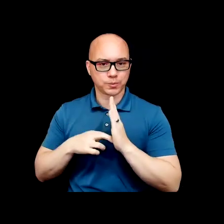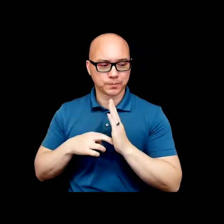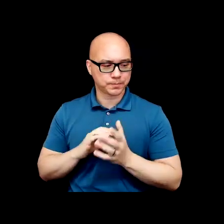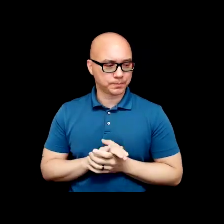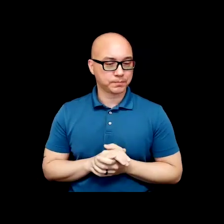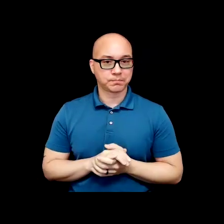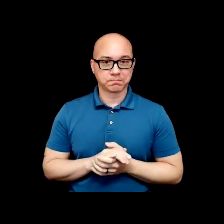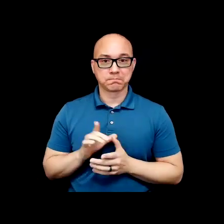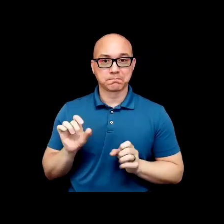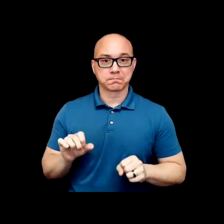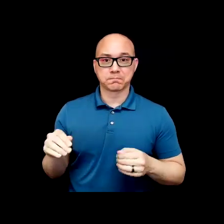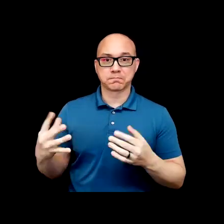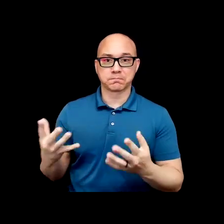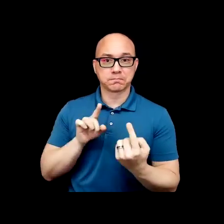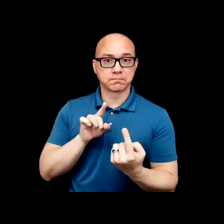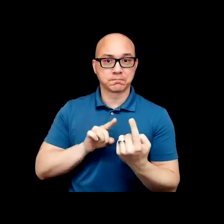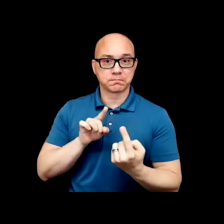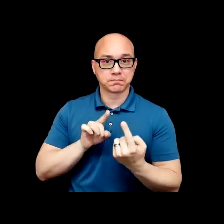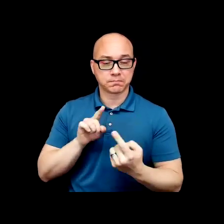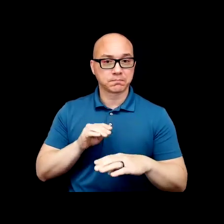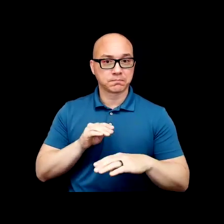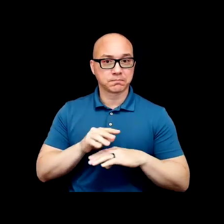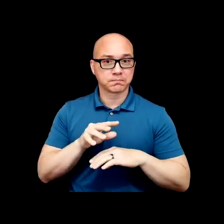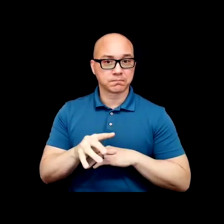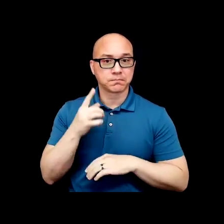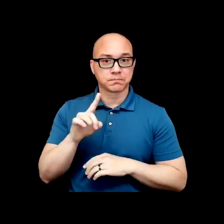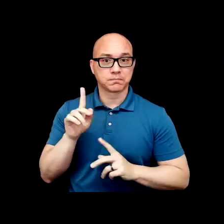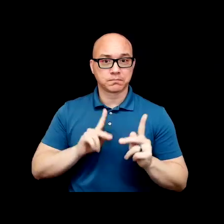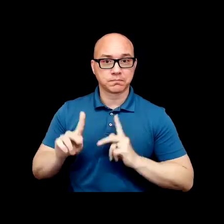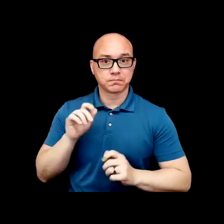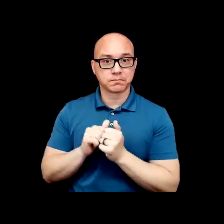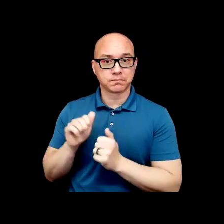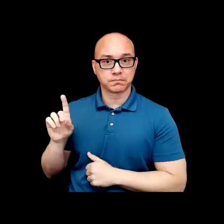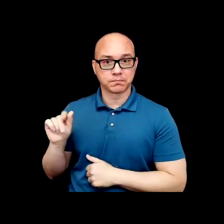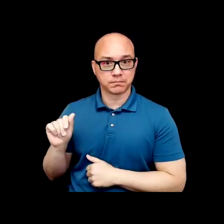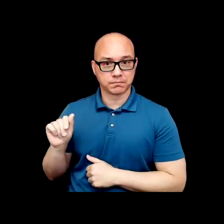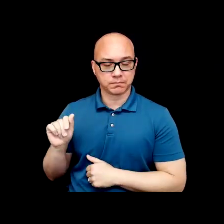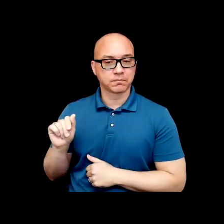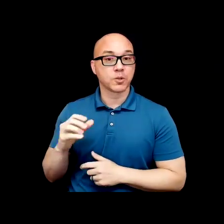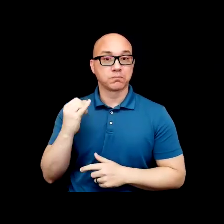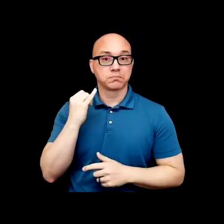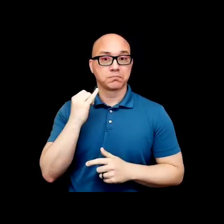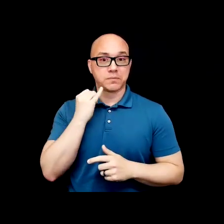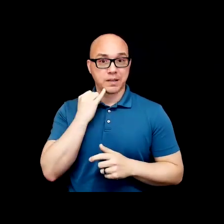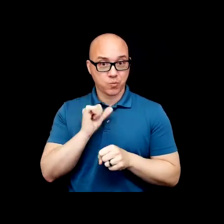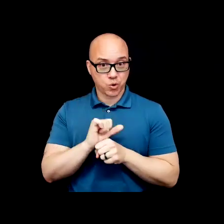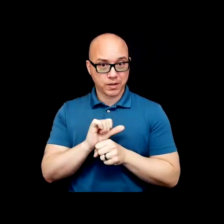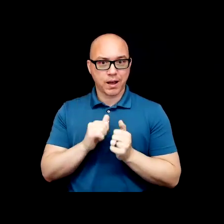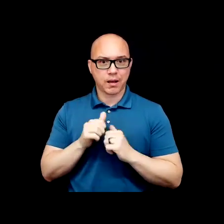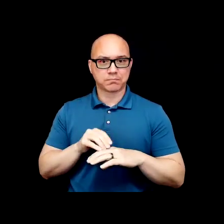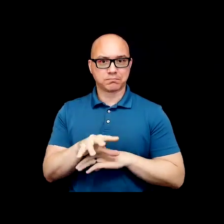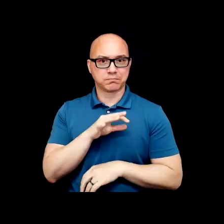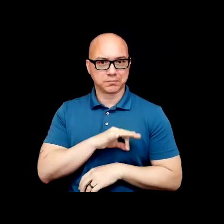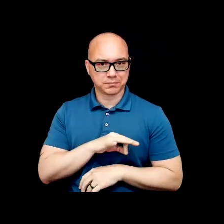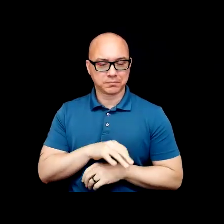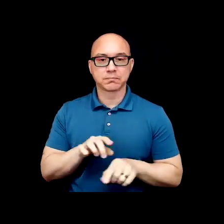free one-on-one counseling for people with disabilities about potential changes to benefits when working and how special